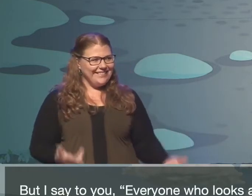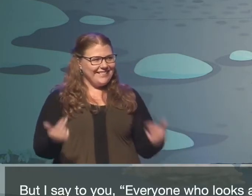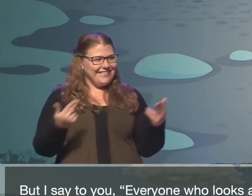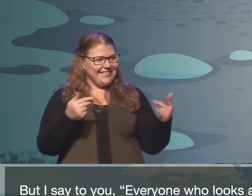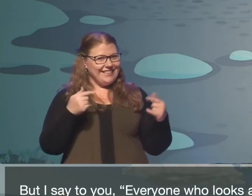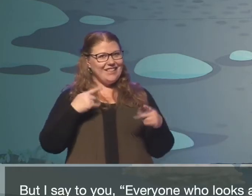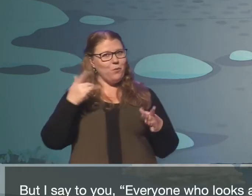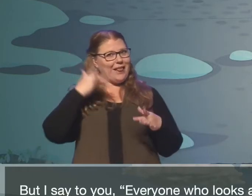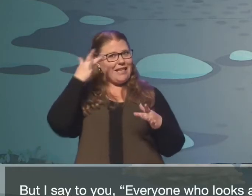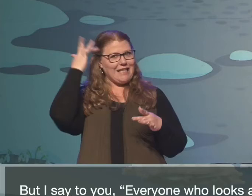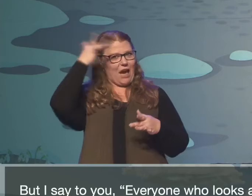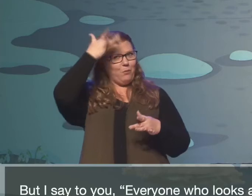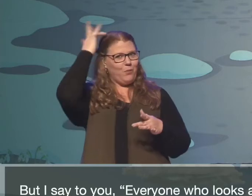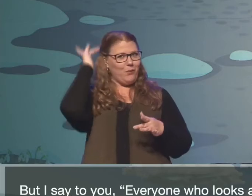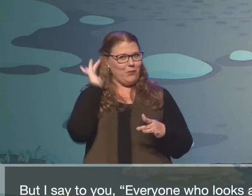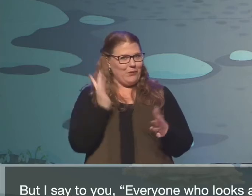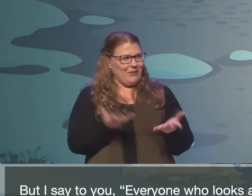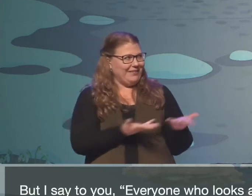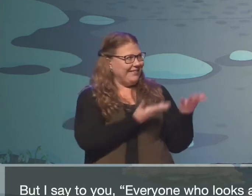with this hair.